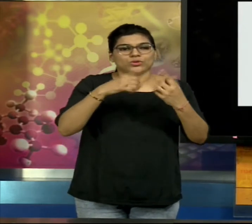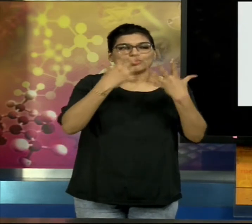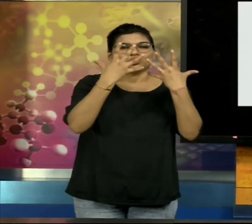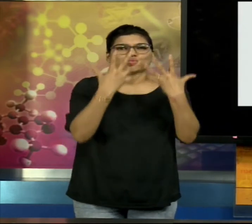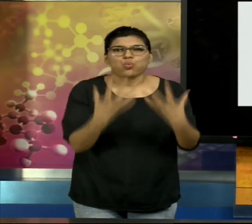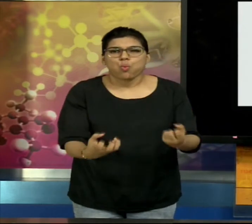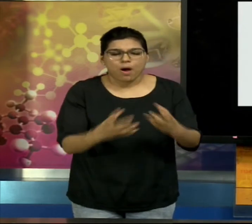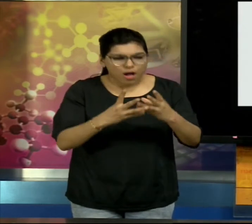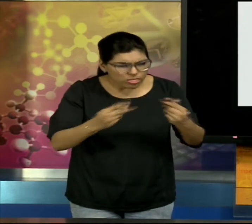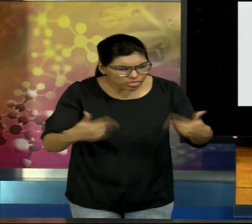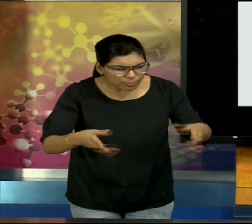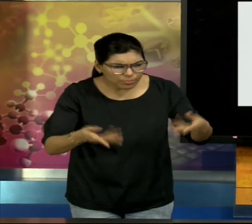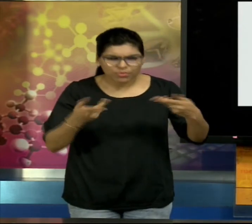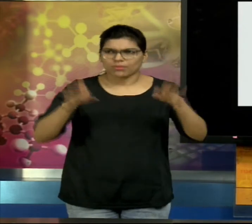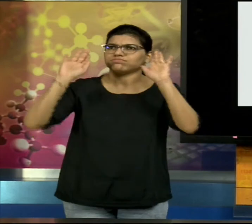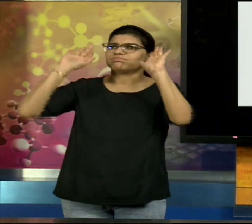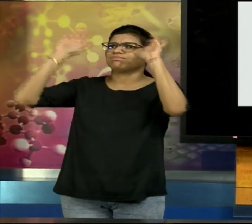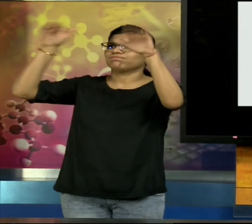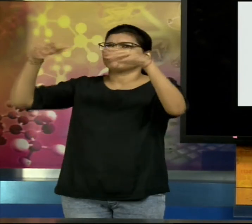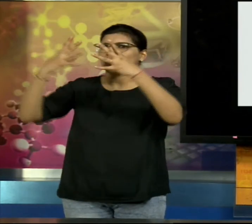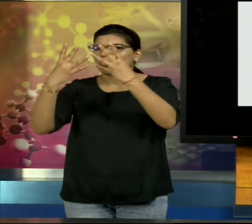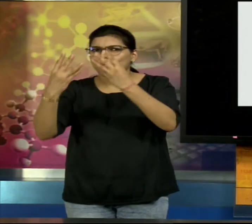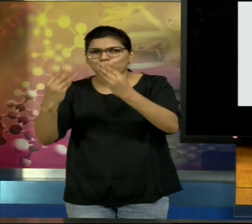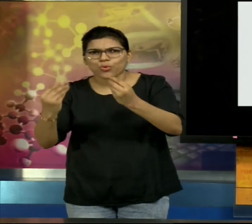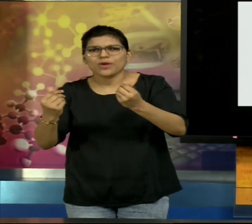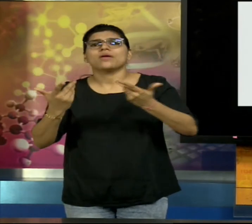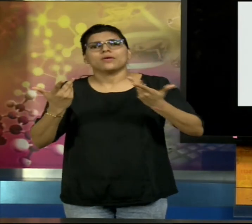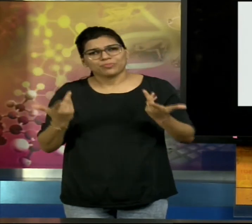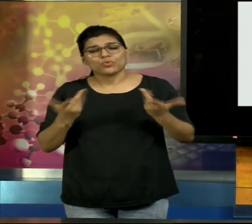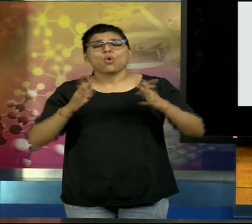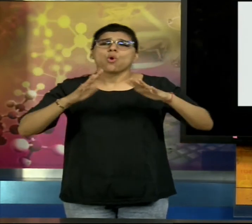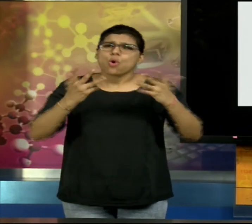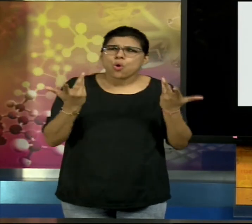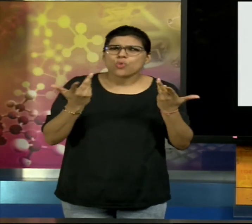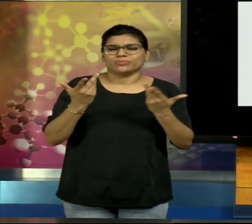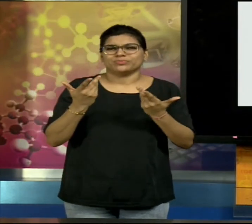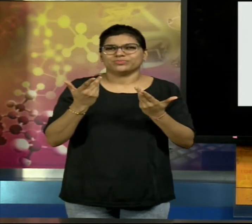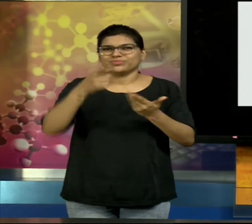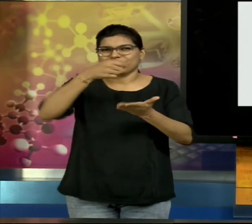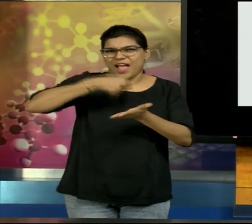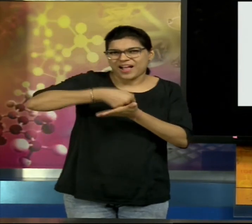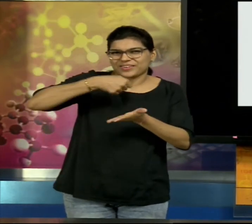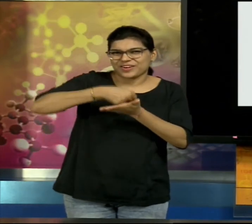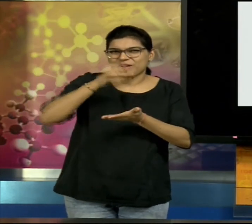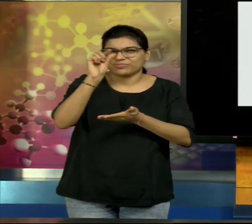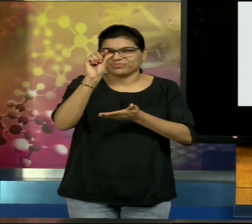it moves, and after some time we put our clothes for